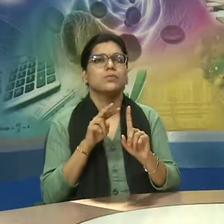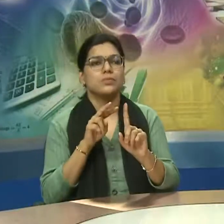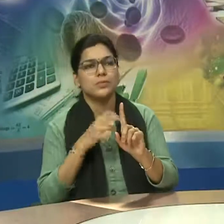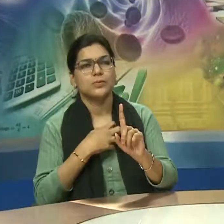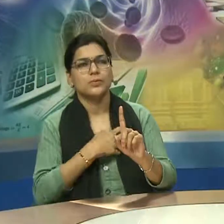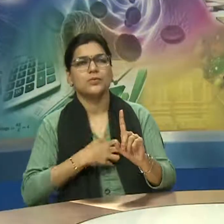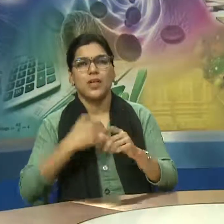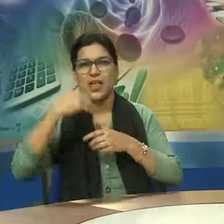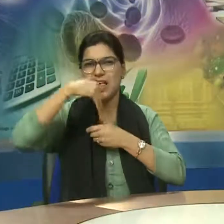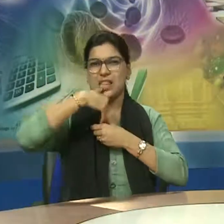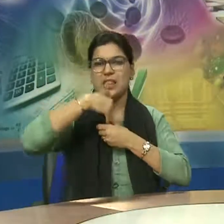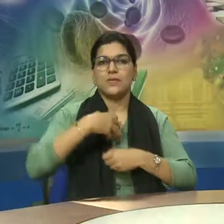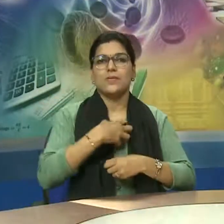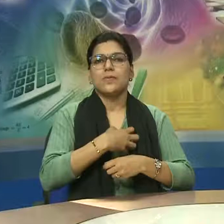without emotions,